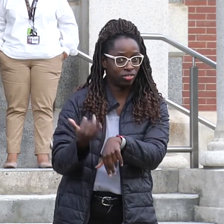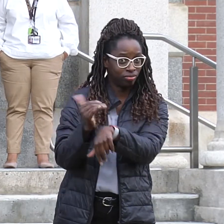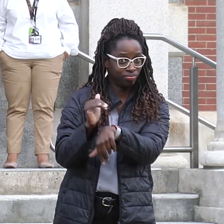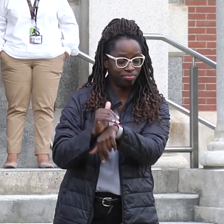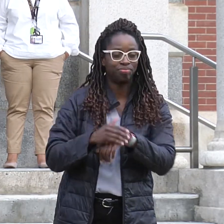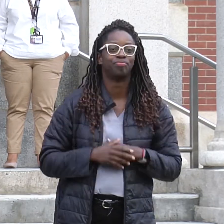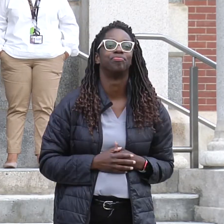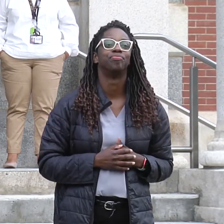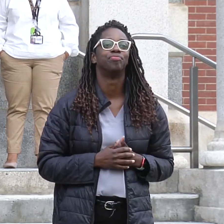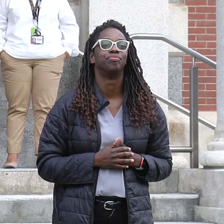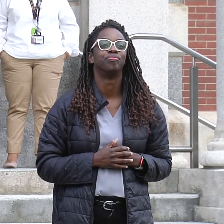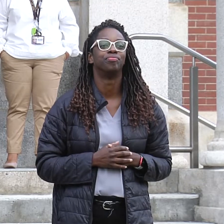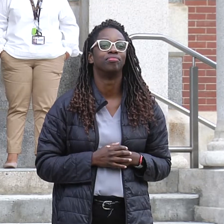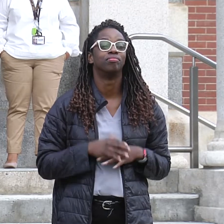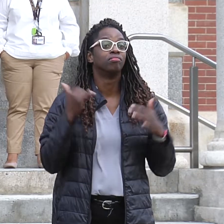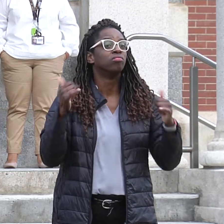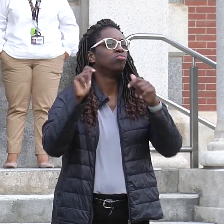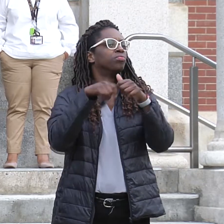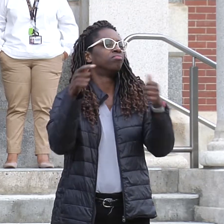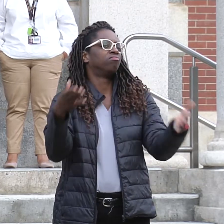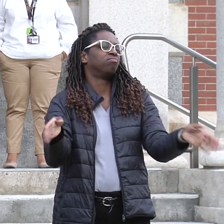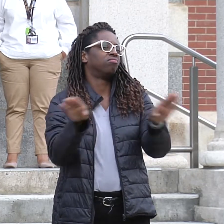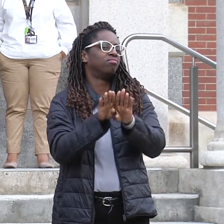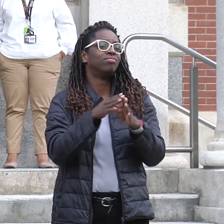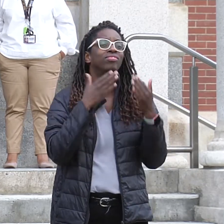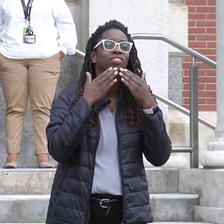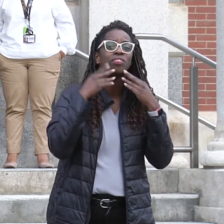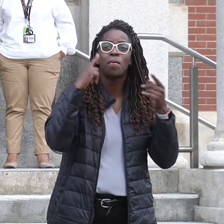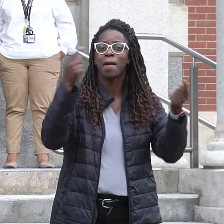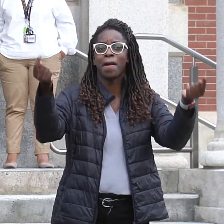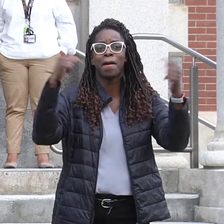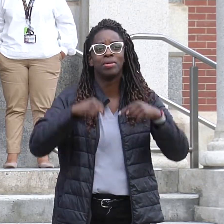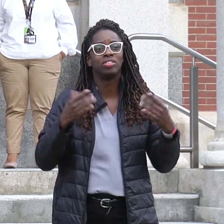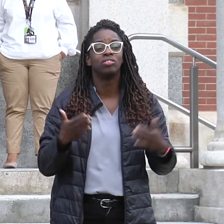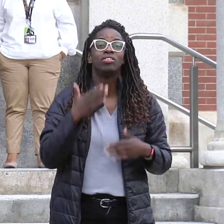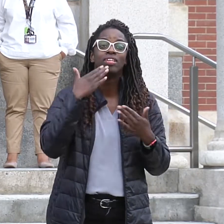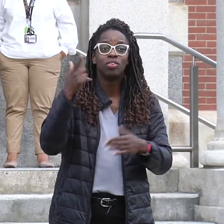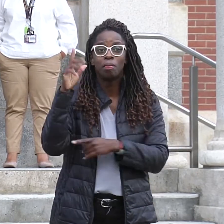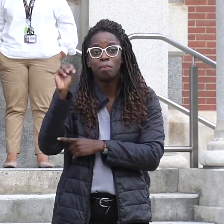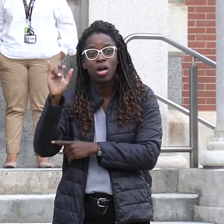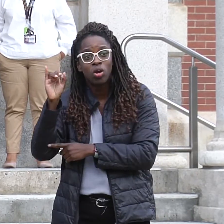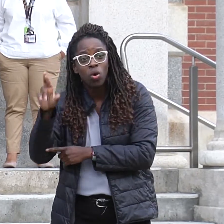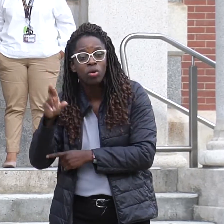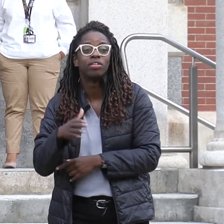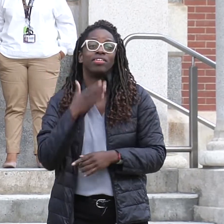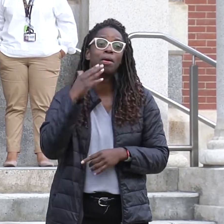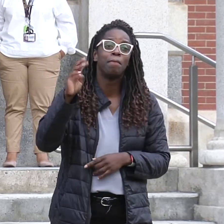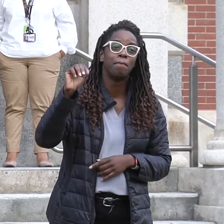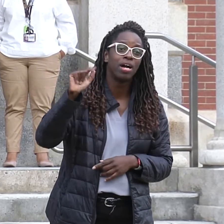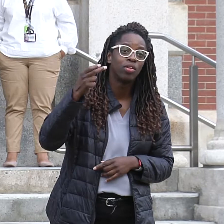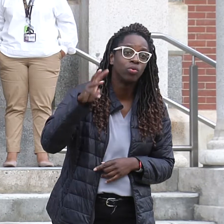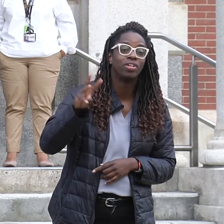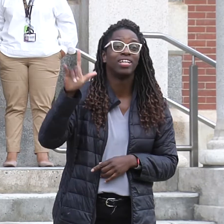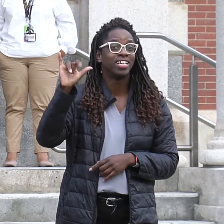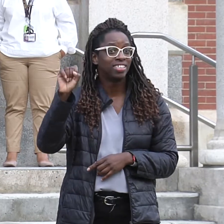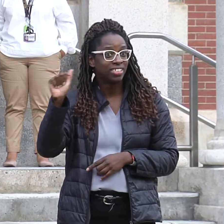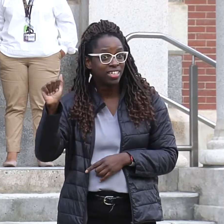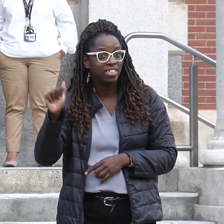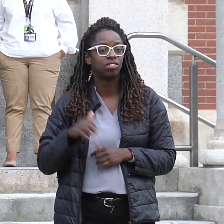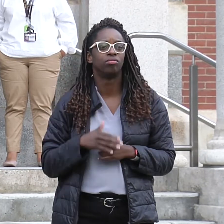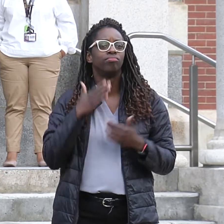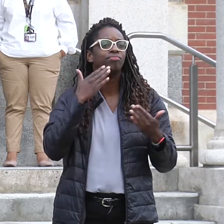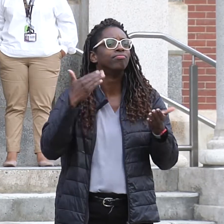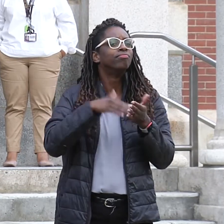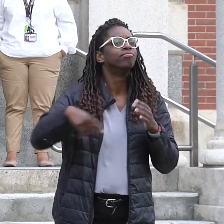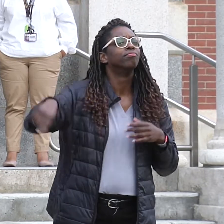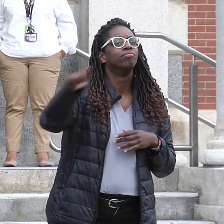So I just want to wrap up by saying thank you all so much for being here. Thank you, Mayor, Matthew, Lisa again. Thank you again to JP